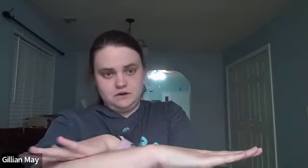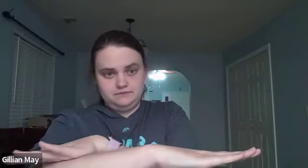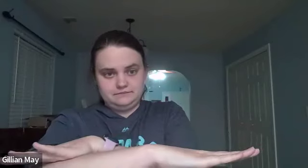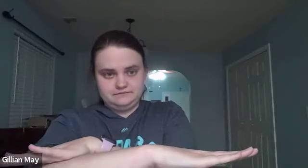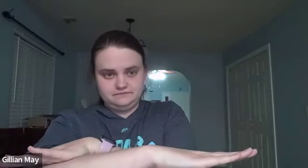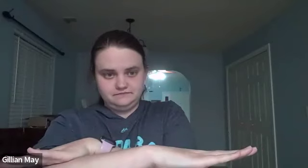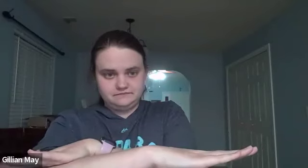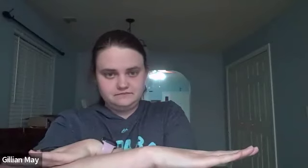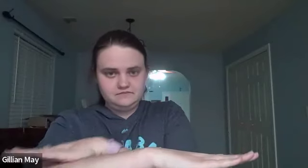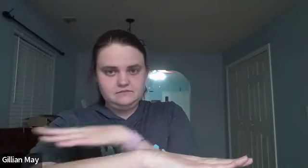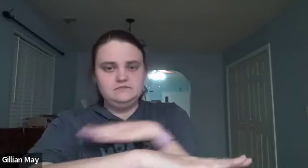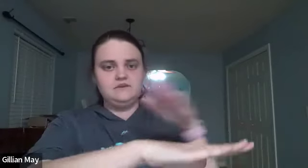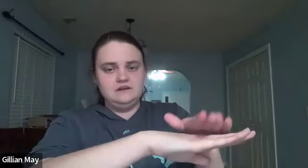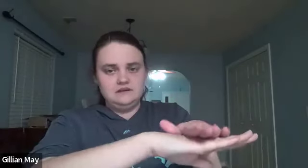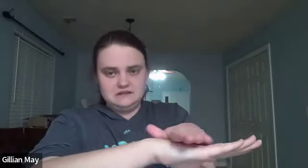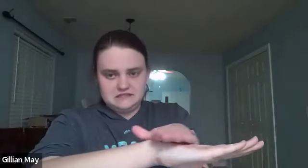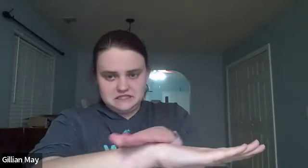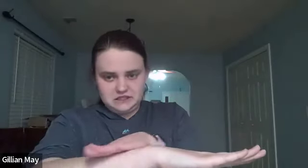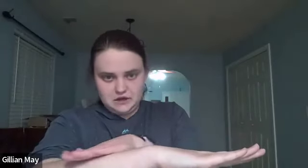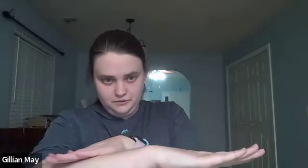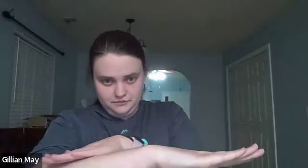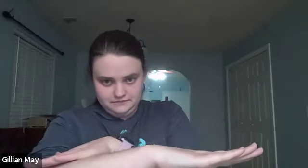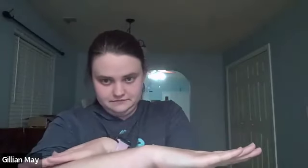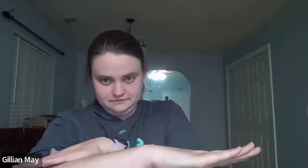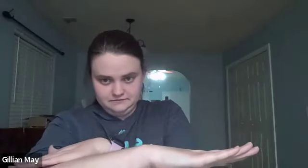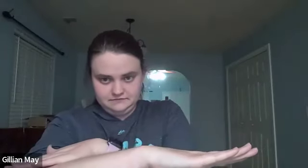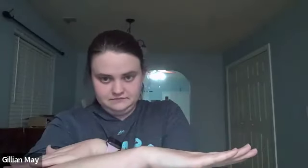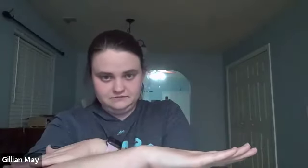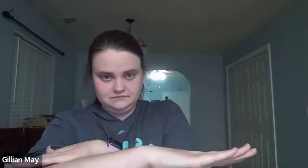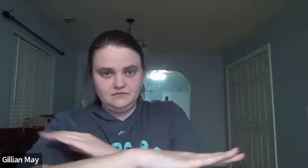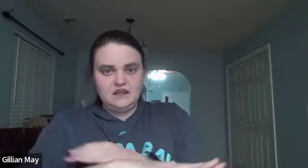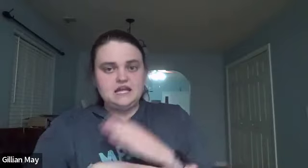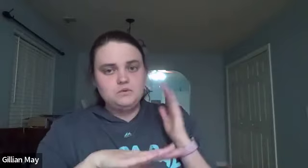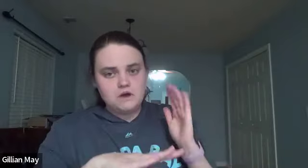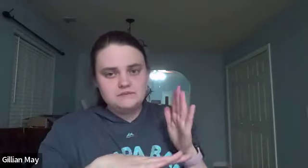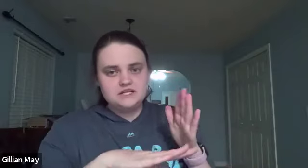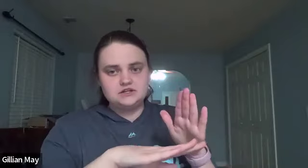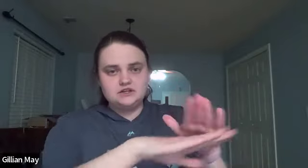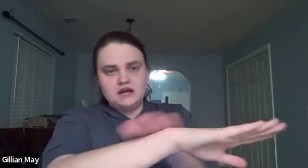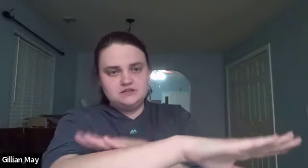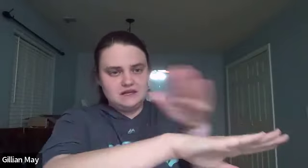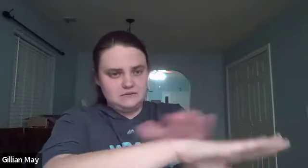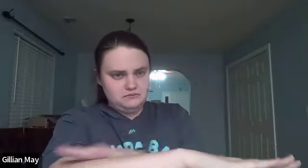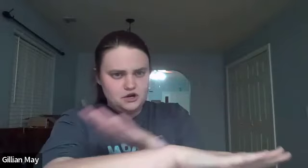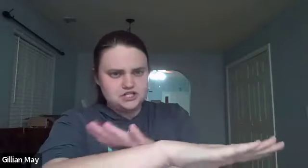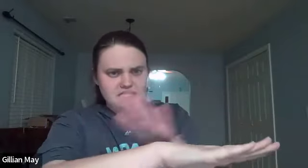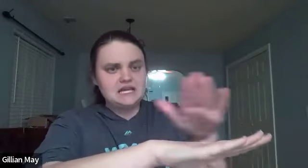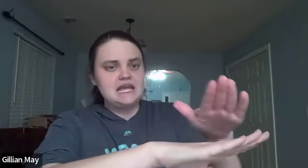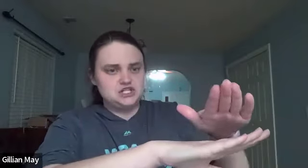across your arm. Slow. Mm-hmm. And you want to make sure you're not doing like a brushing. It's just